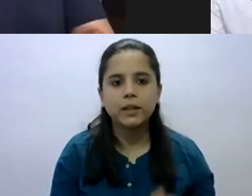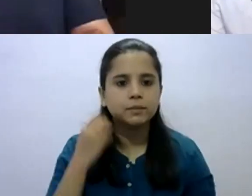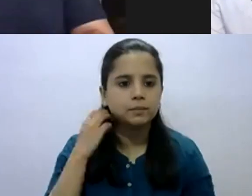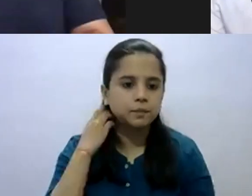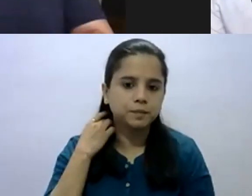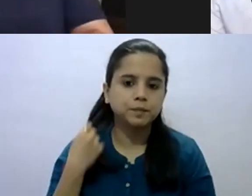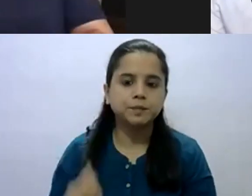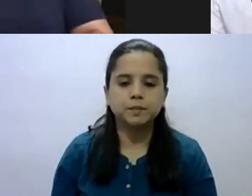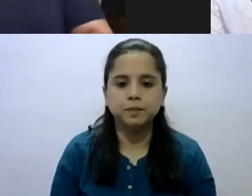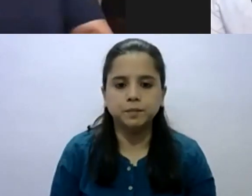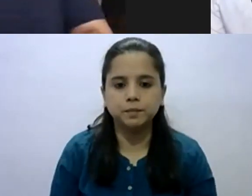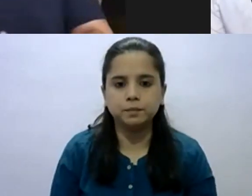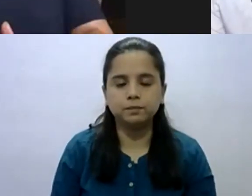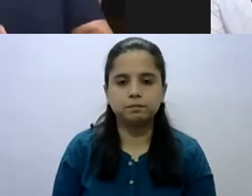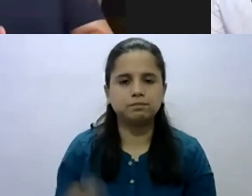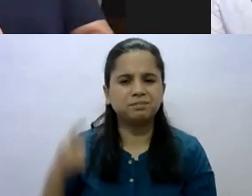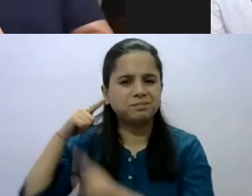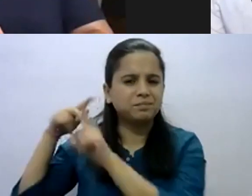Thank